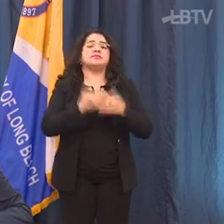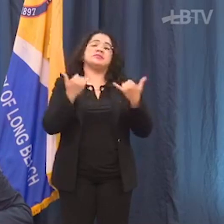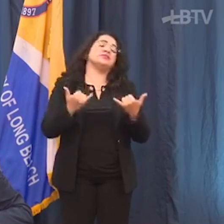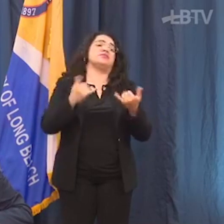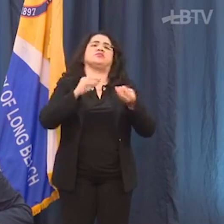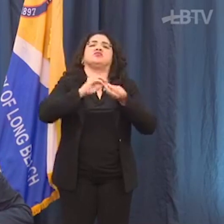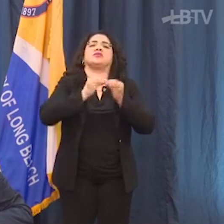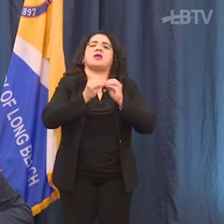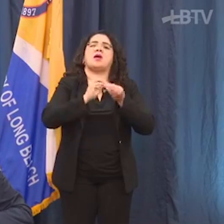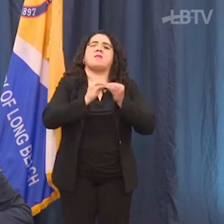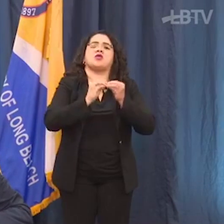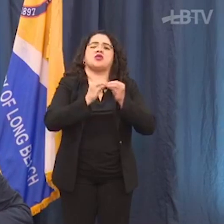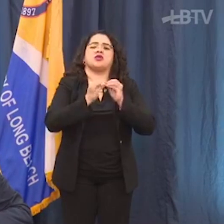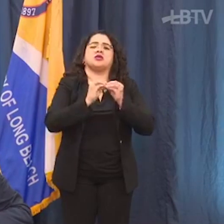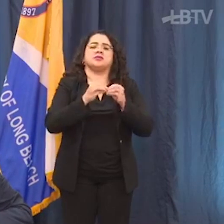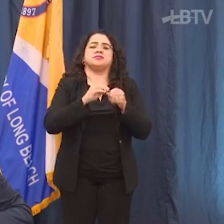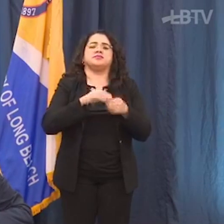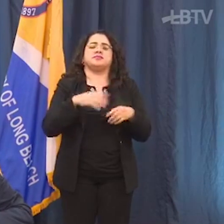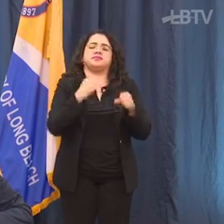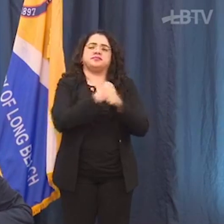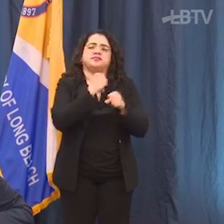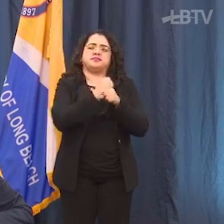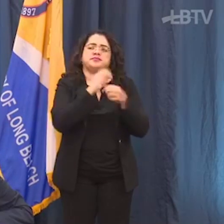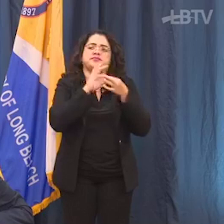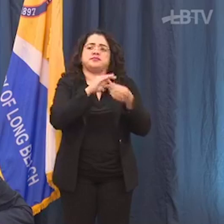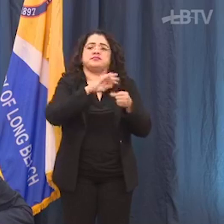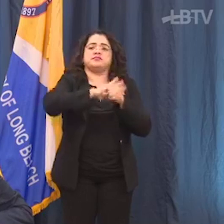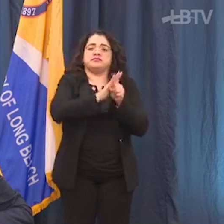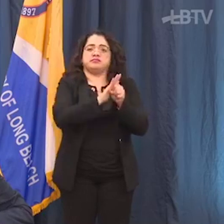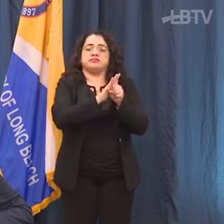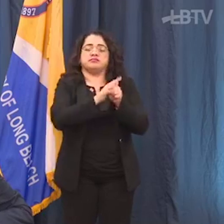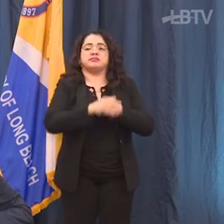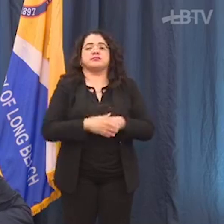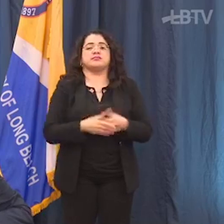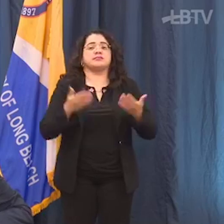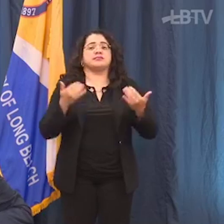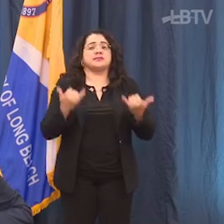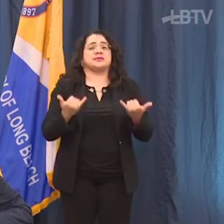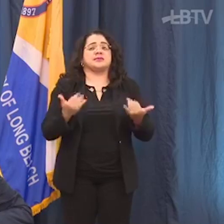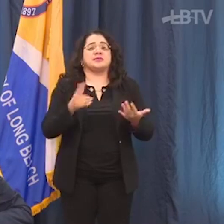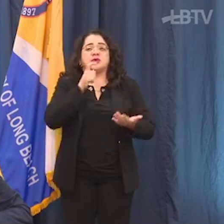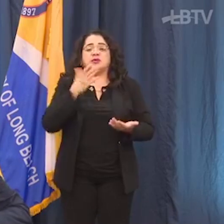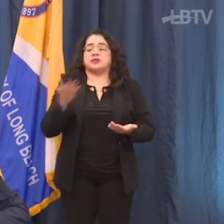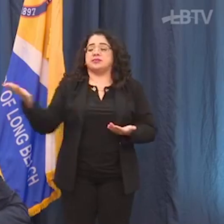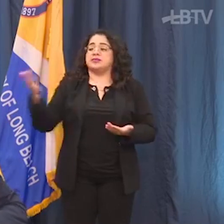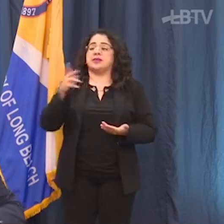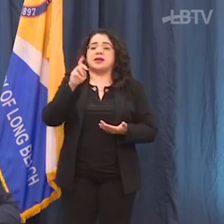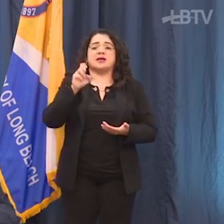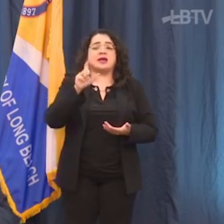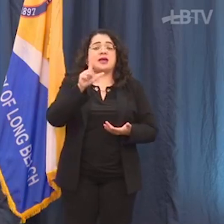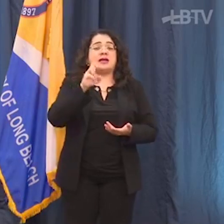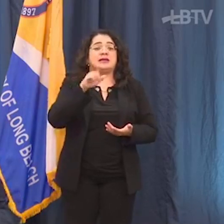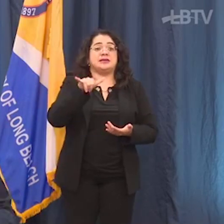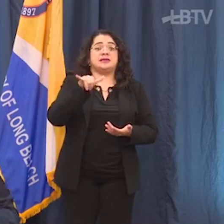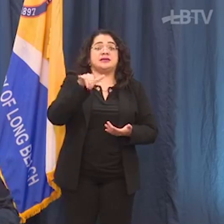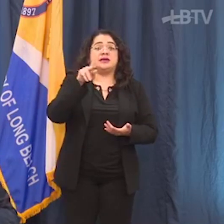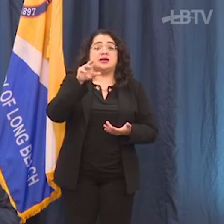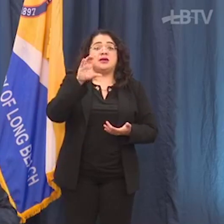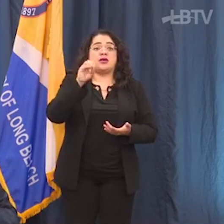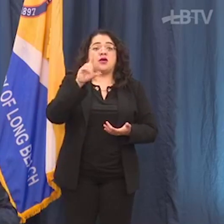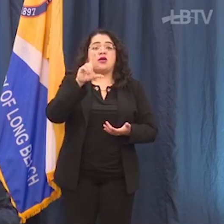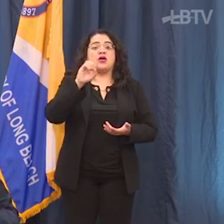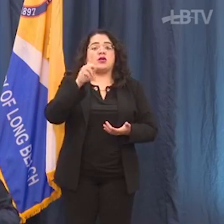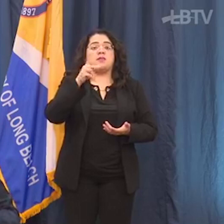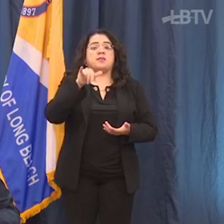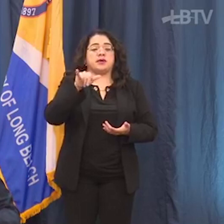And then I want to talk about some broader data. Joining us is Kelly Colopy, who is the director of our Long Beach Health Department. She's going to be able